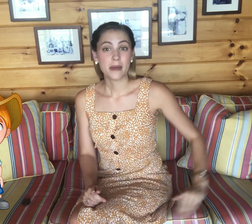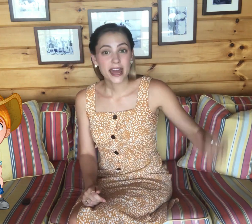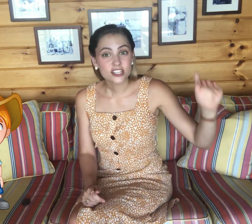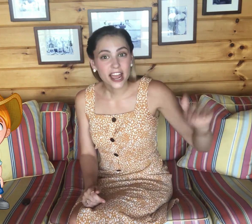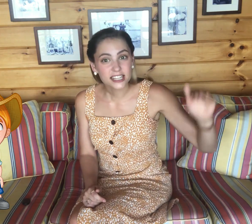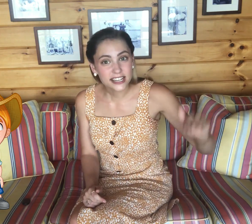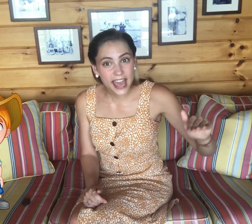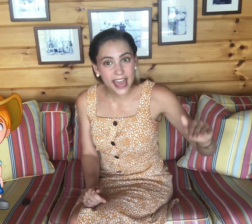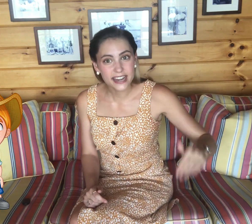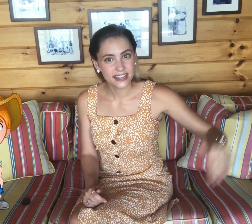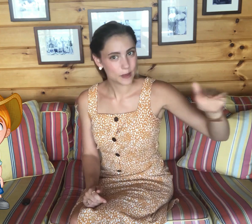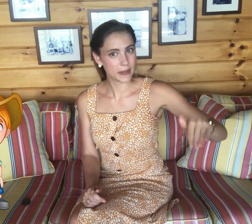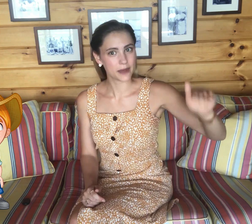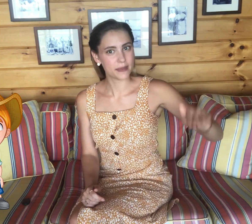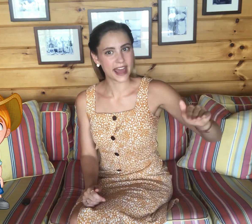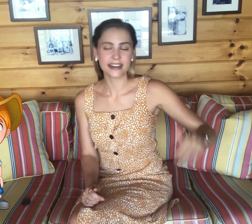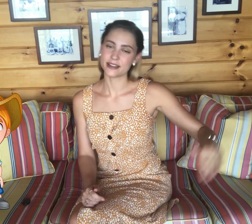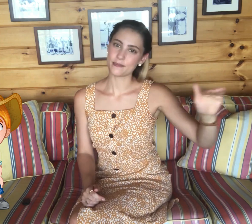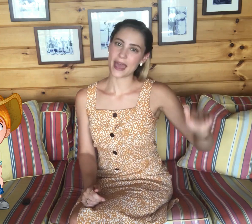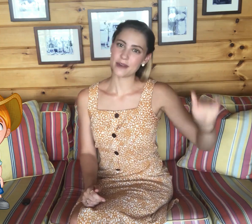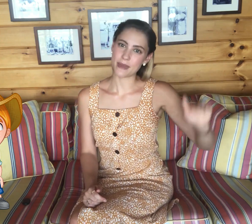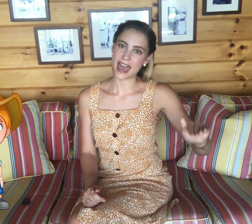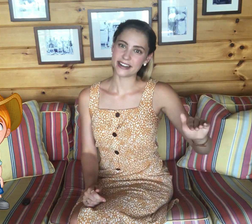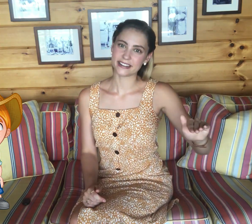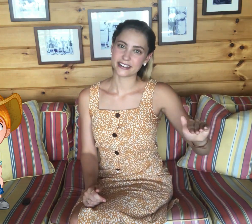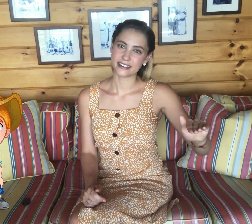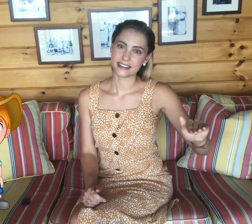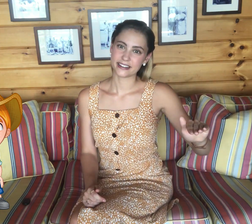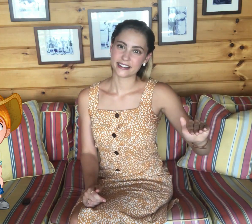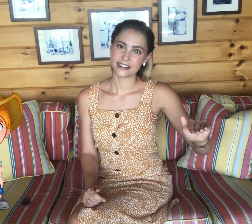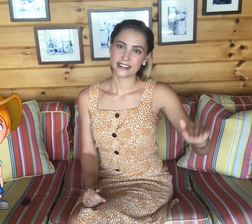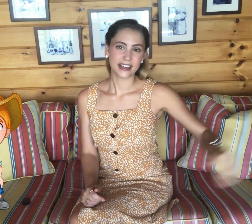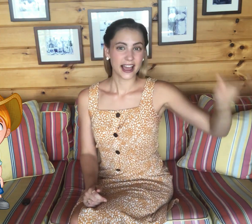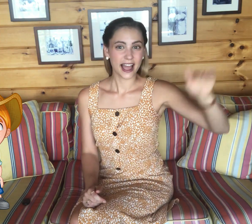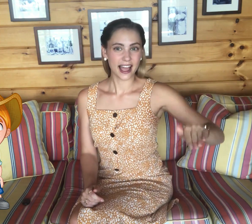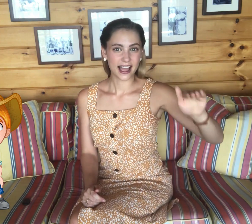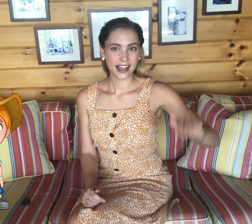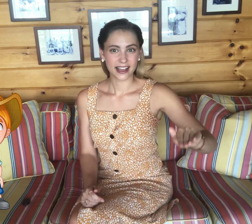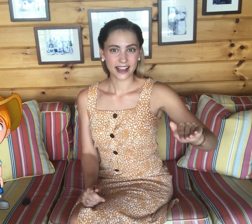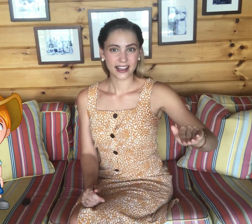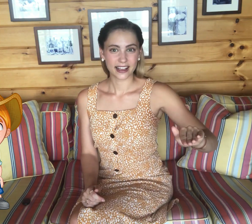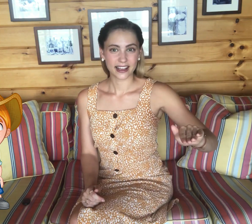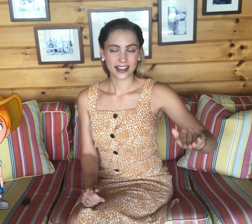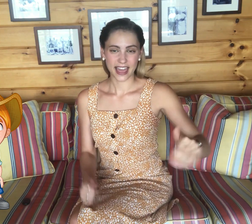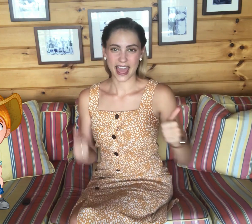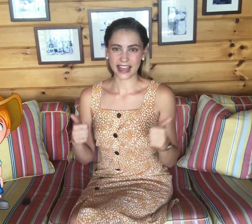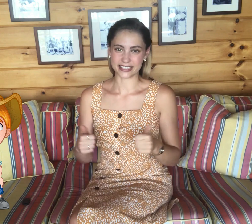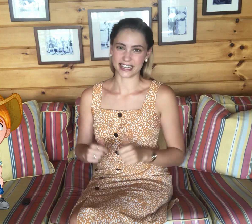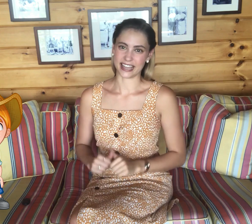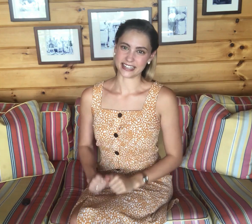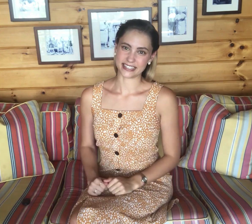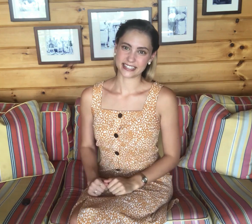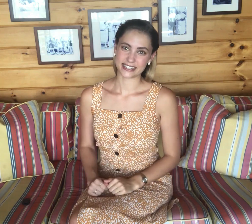put our thumb right here at our chin, and we're gonna clap it down. Boop, clap. Can you say